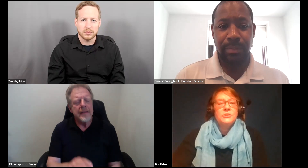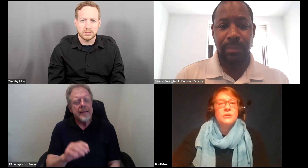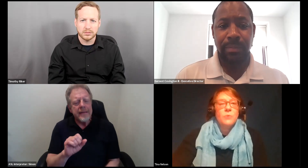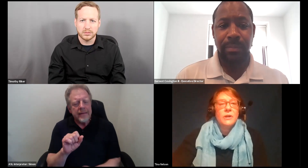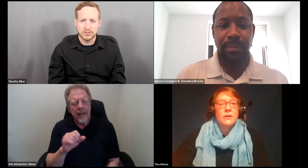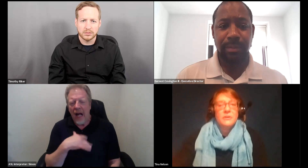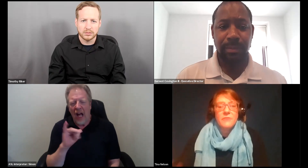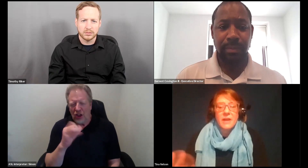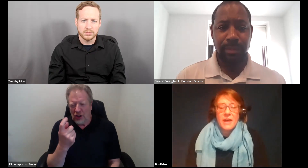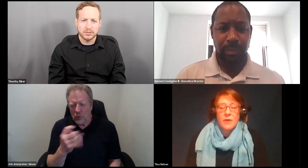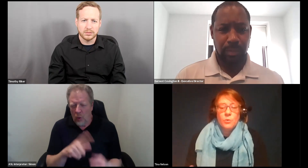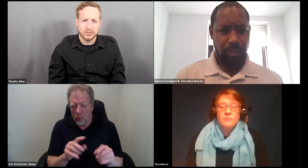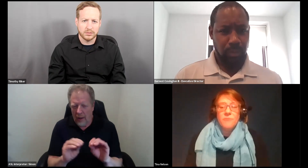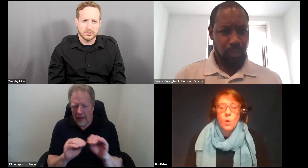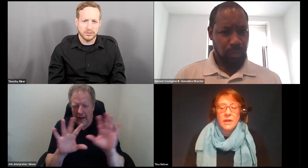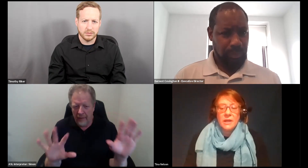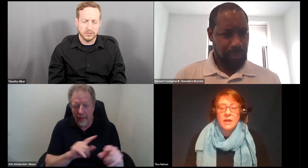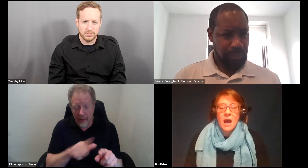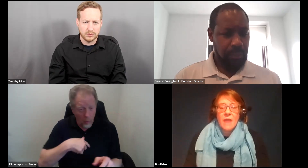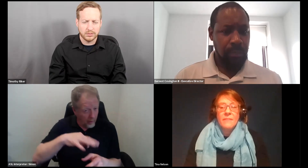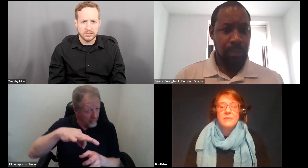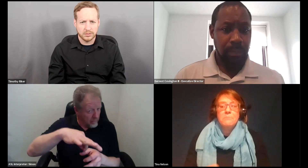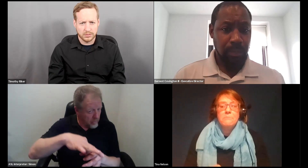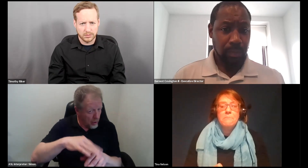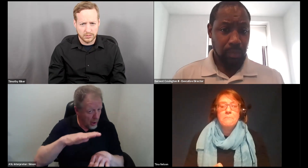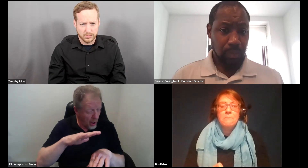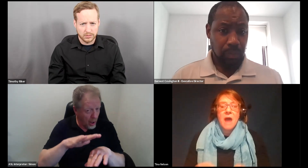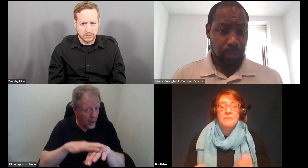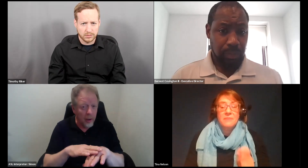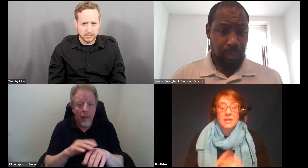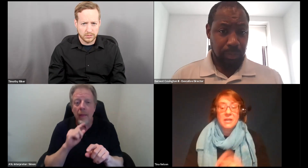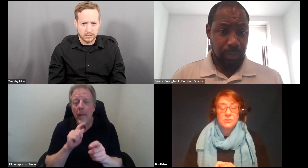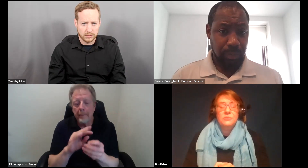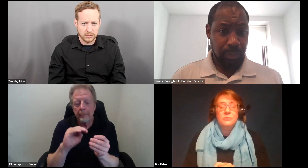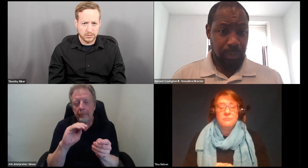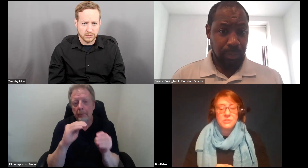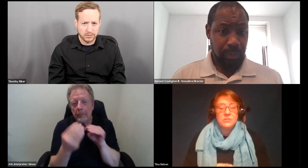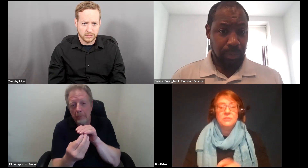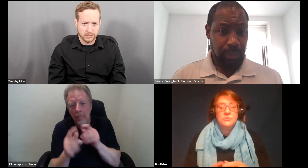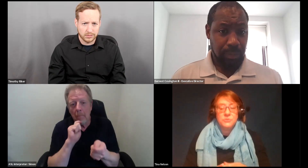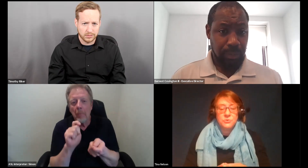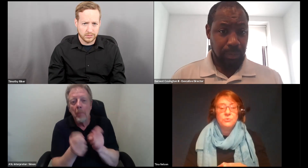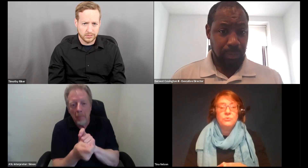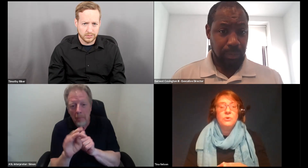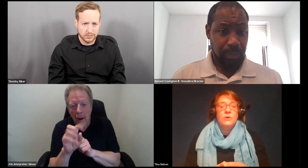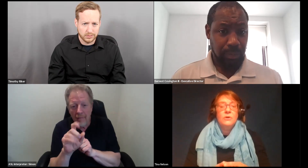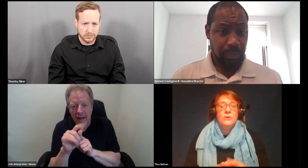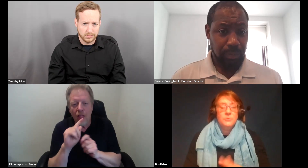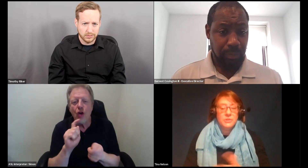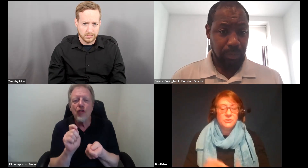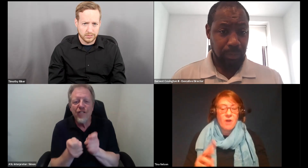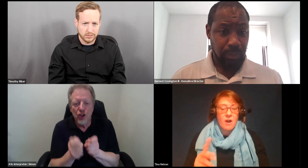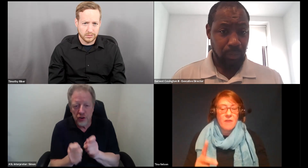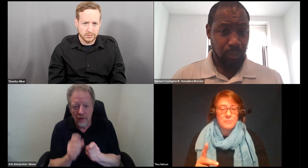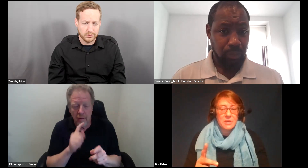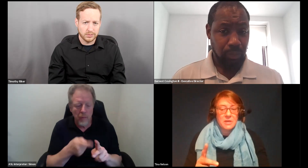I just want to clarify that we're voting on the modifications, the revisions to the